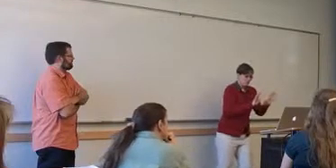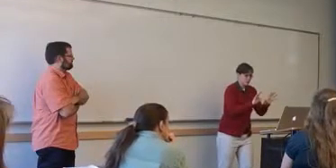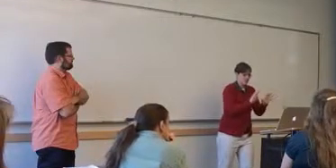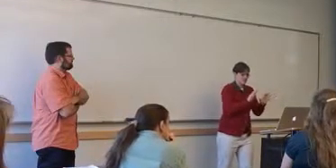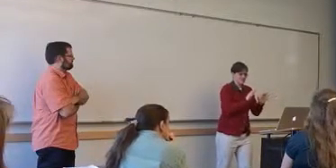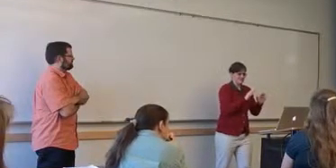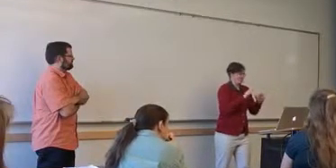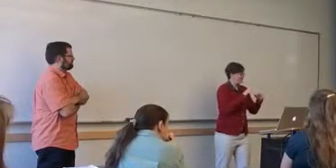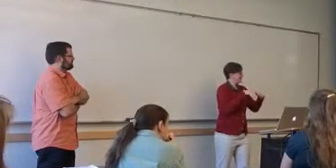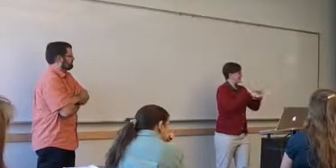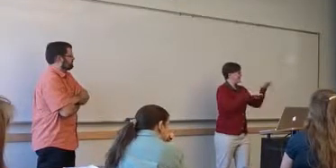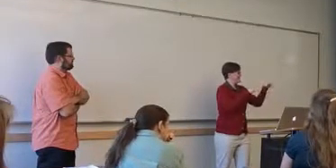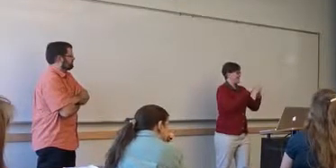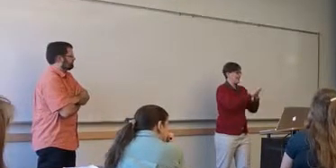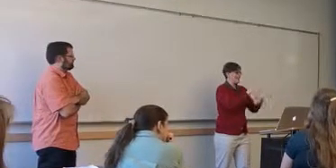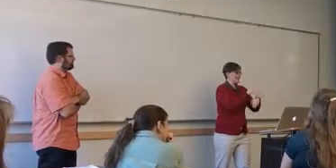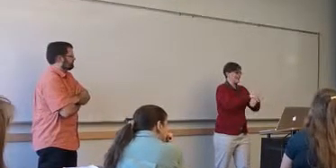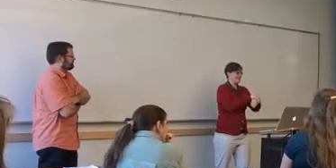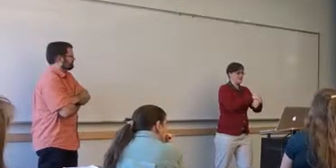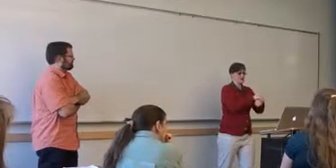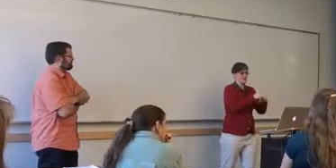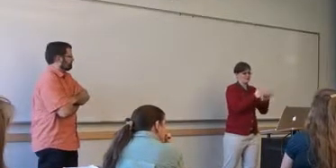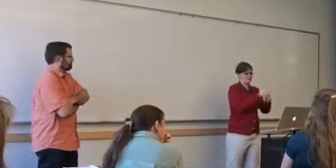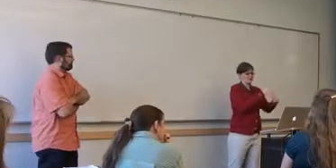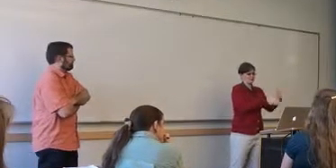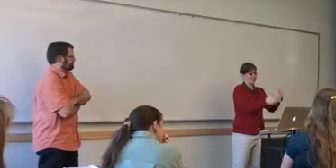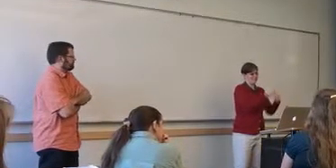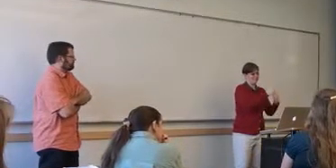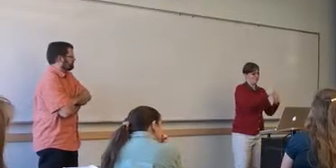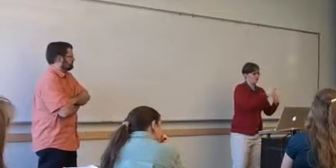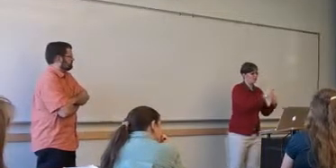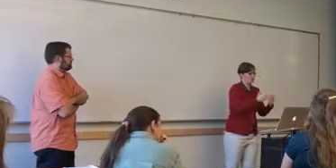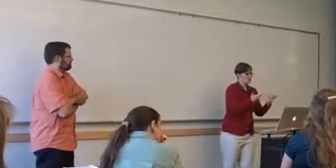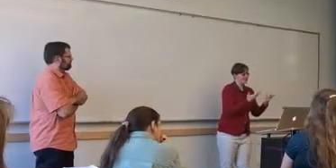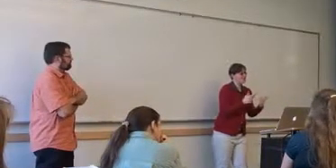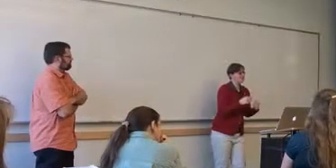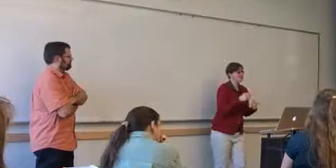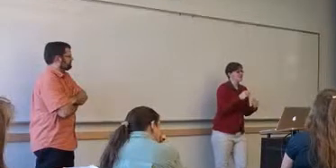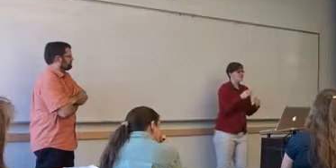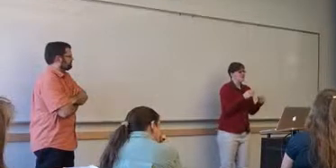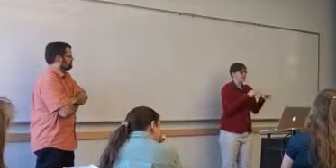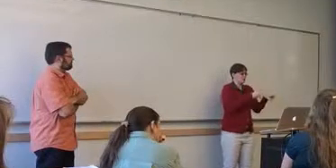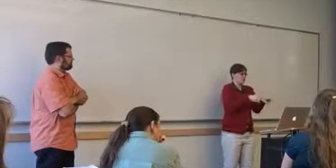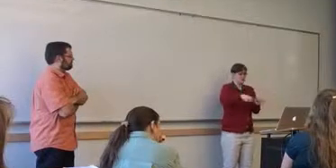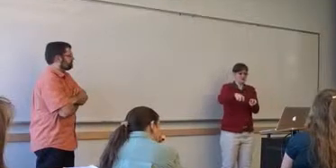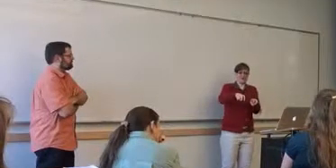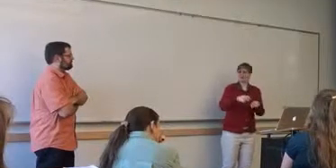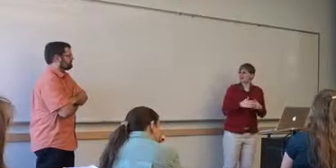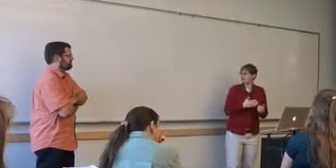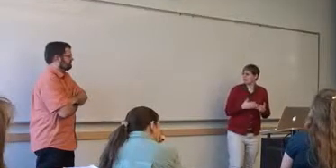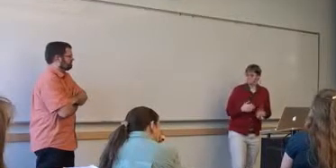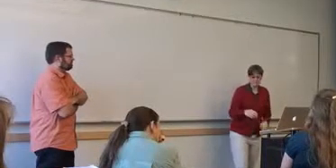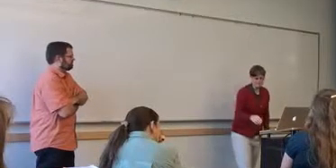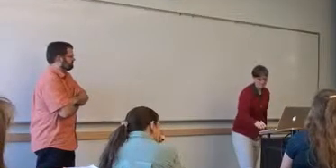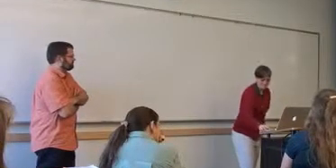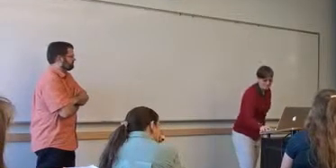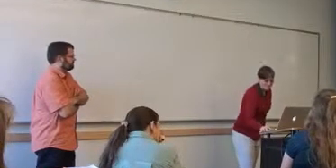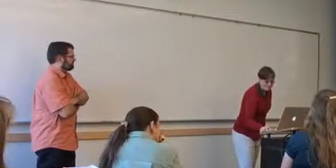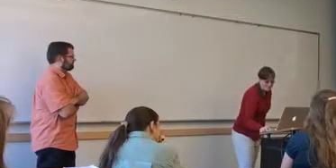trying to push them to get to the academic English stage before they finish high school. So it is a